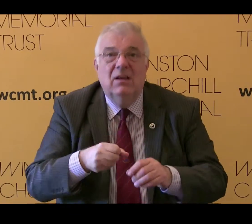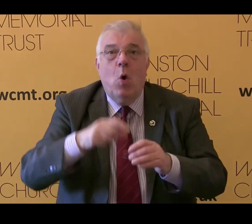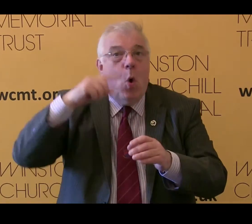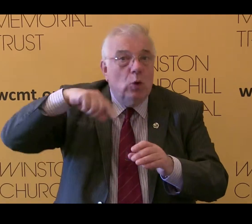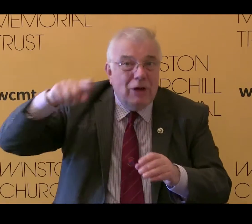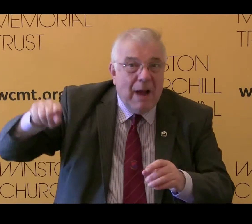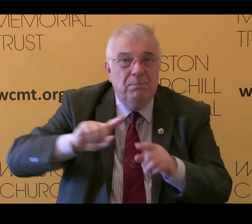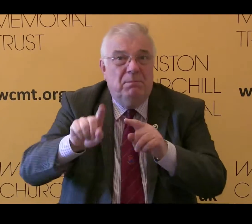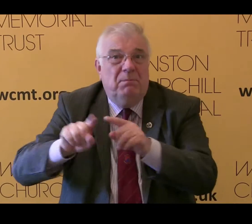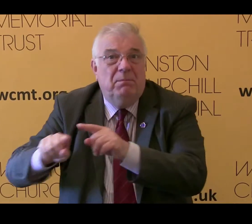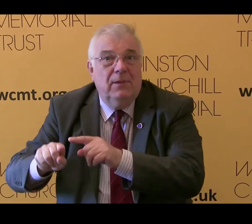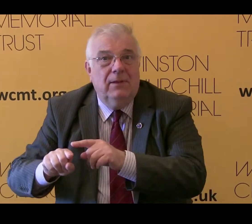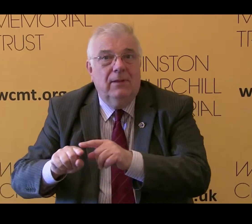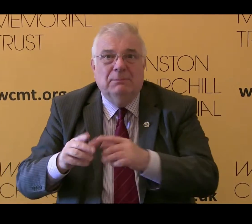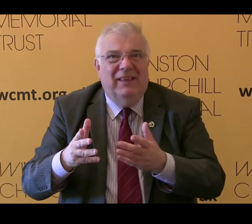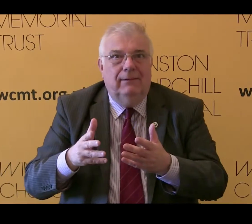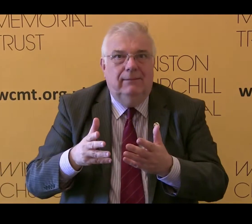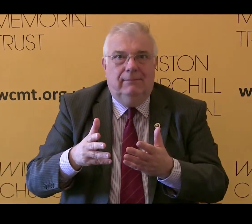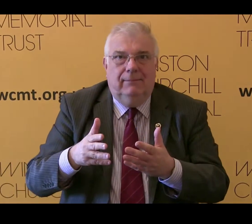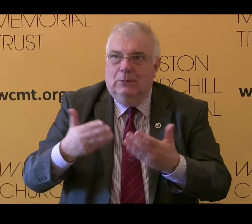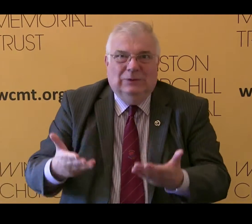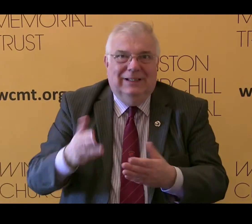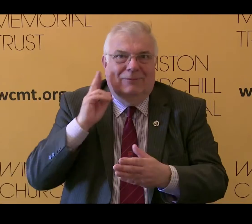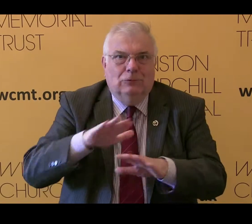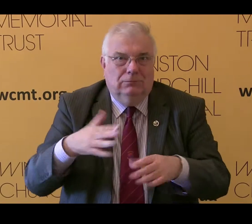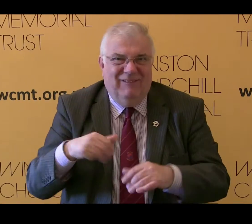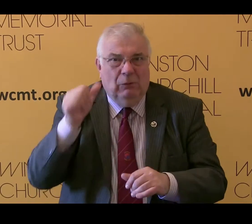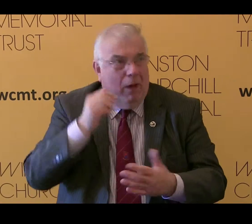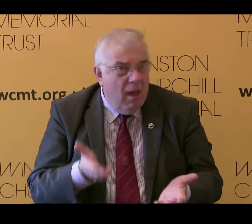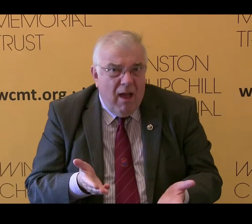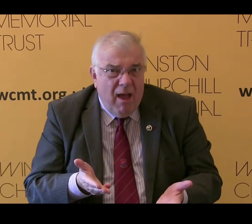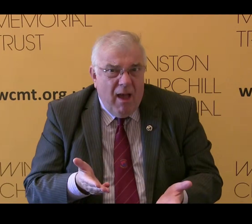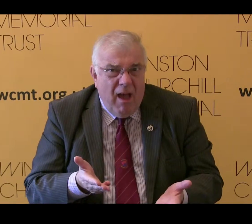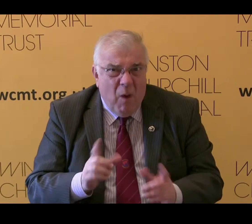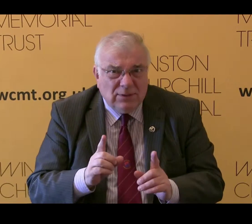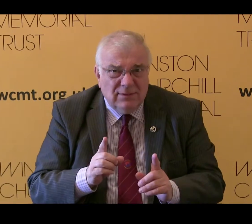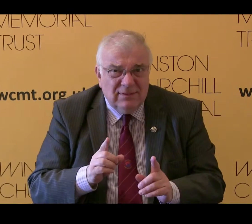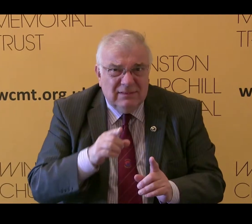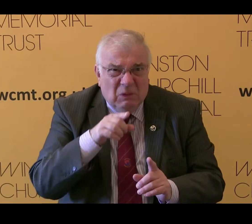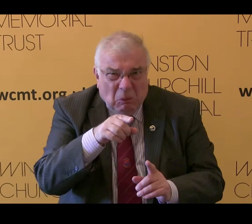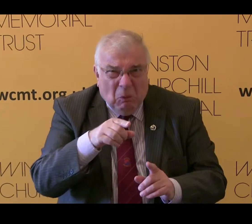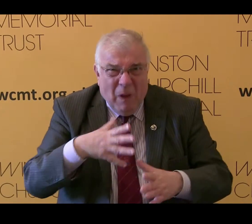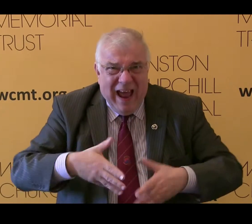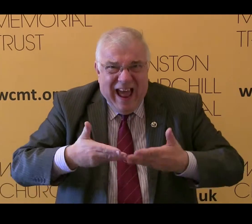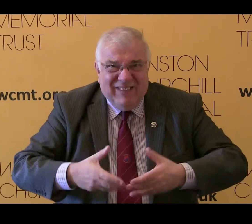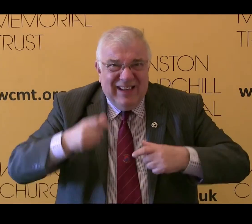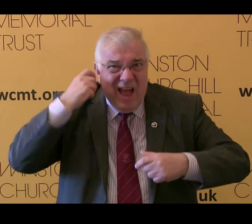audiograms. So, and a lot of deaf children don't even know that history. They used to wear these big box hearing